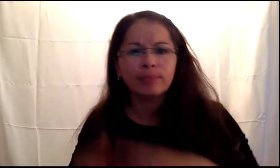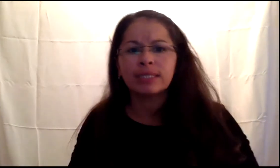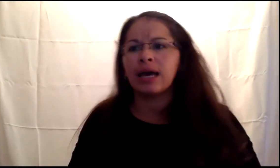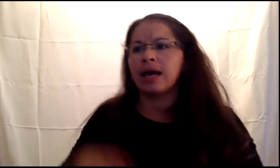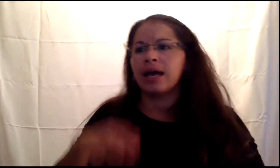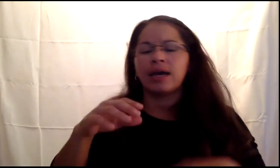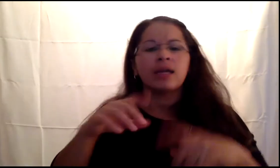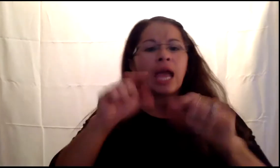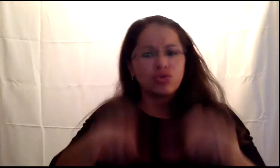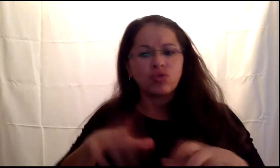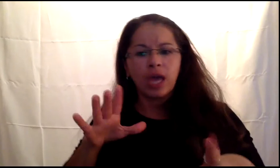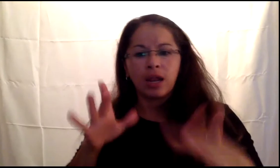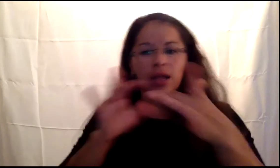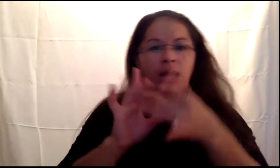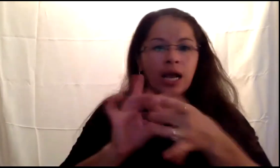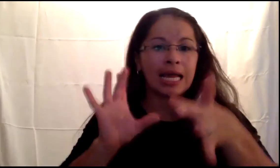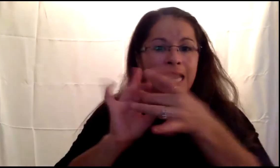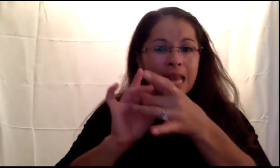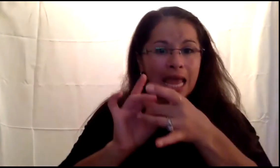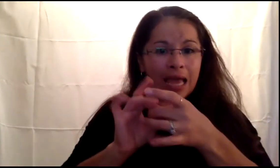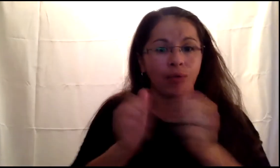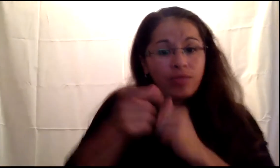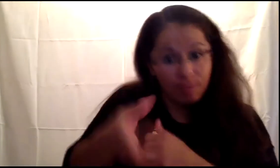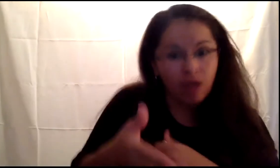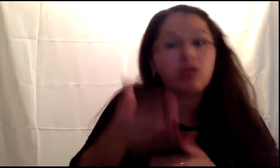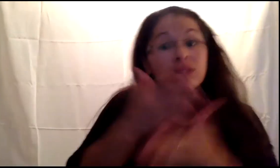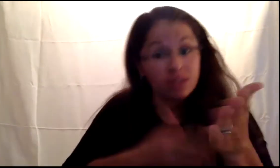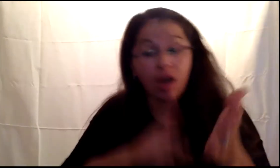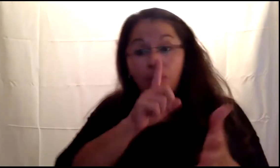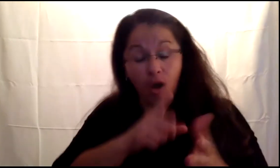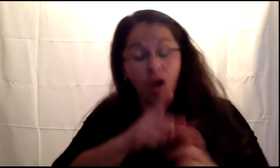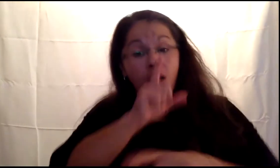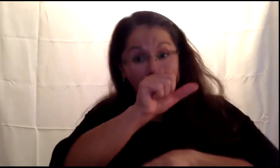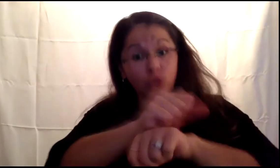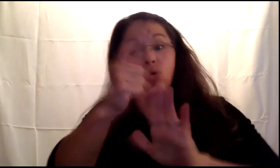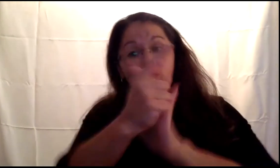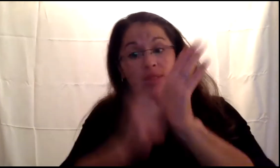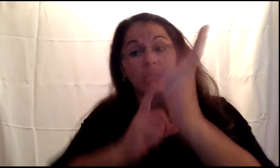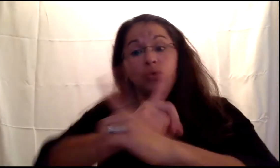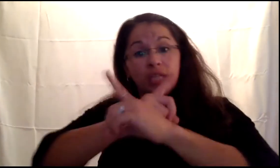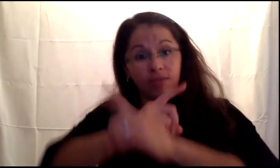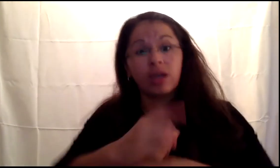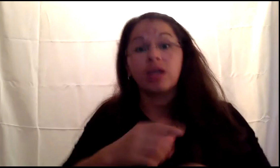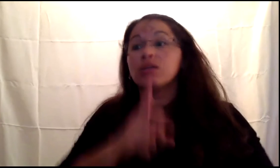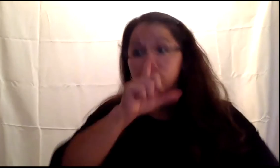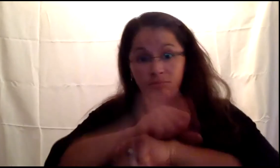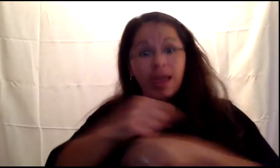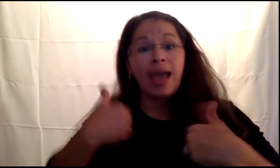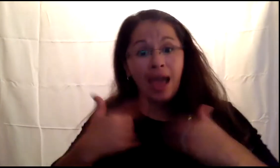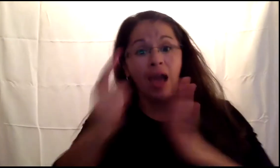from those. And some of those organizations are actual legal defense organizations or composed of lawyers who watch kind of what